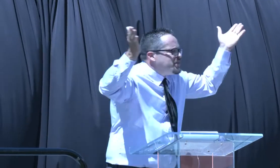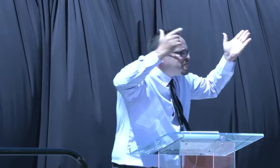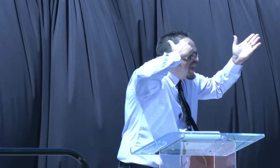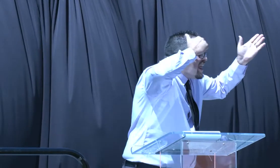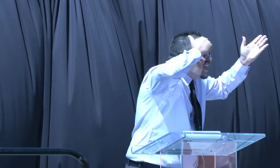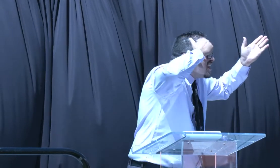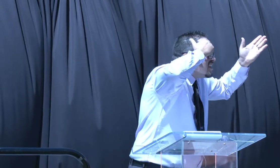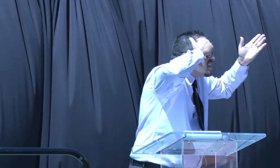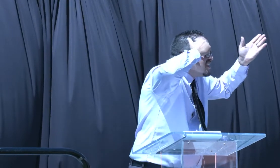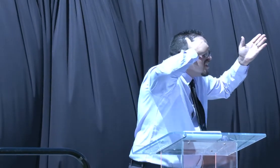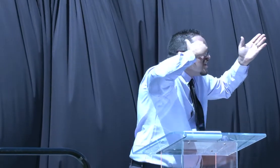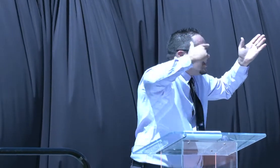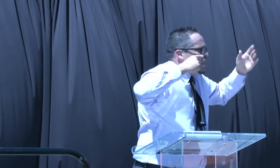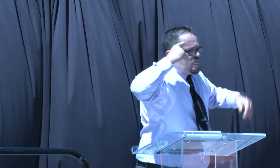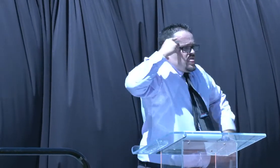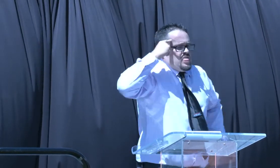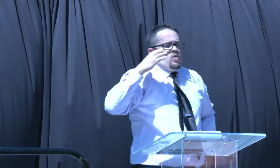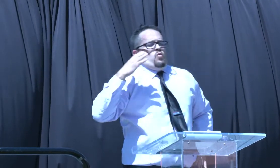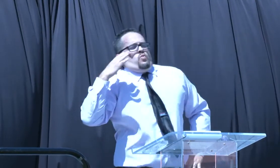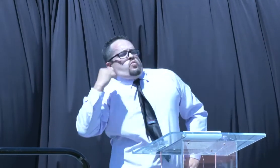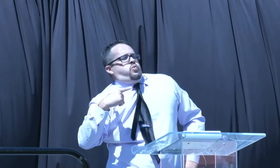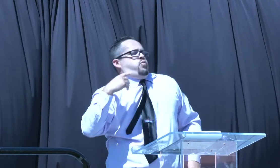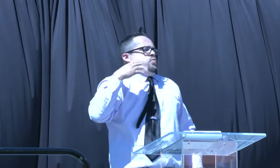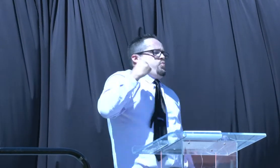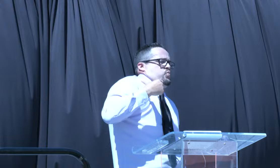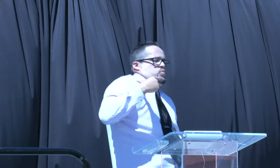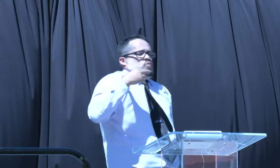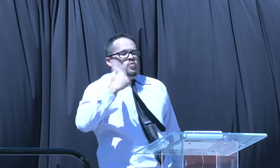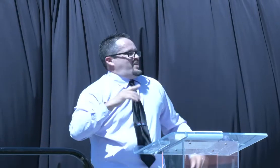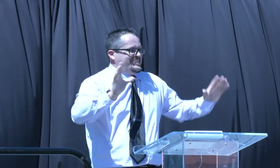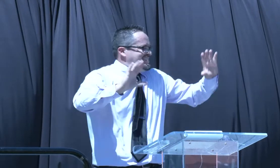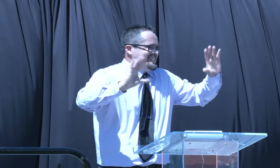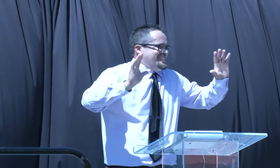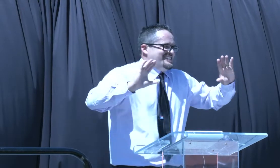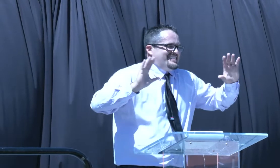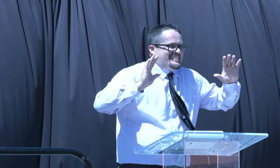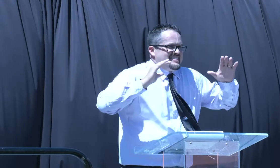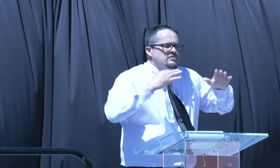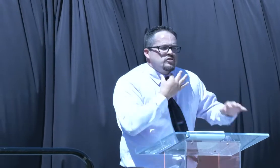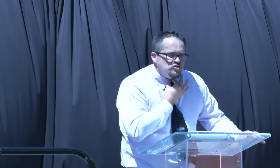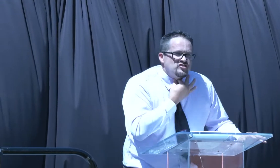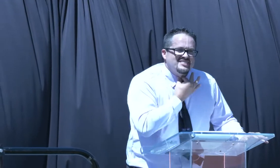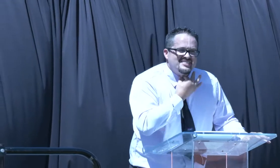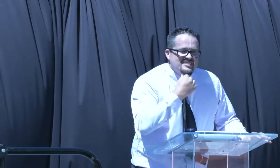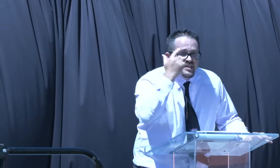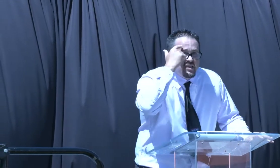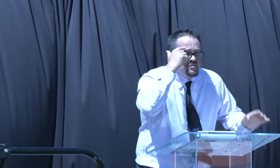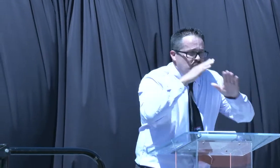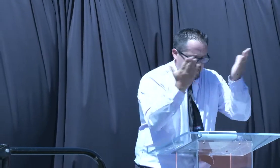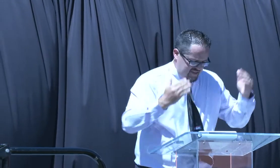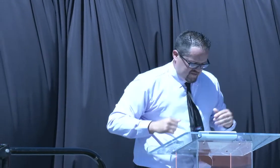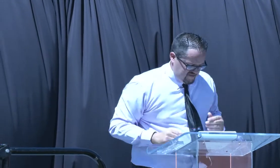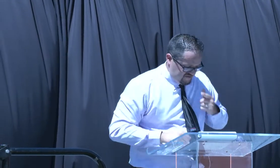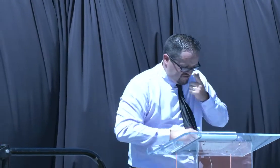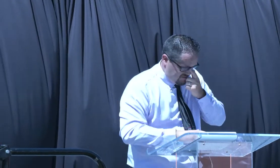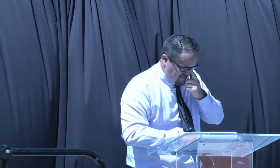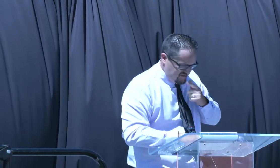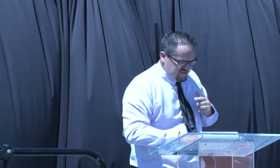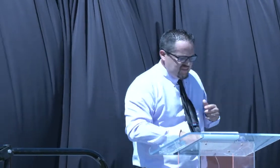Be curious and open-minded. Don't think, I'm too cool for any of that. Be curious and open-minded.